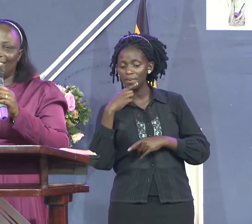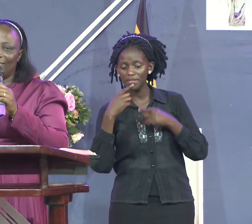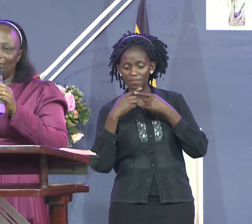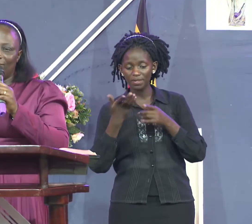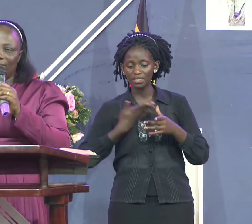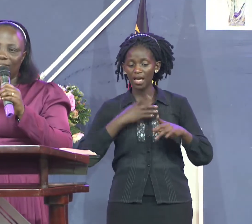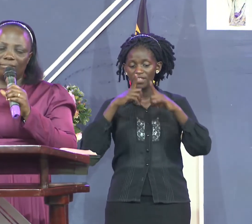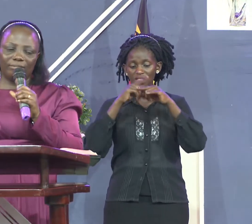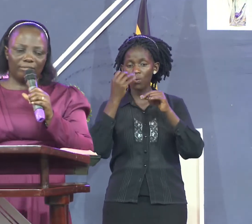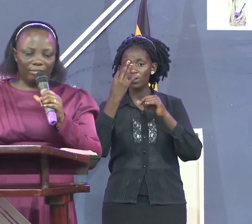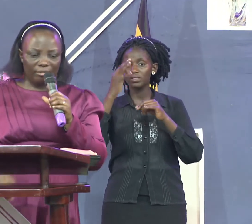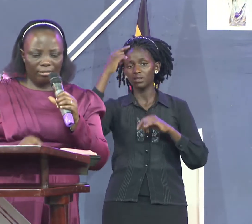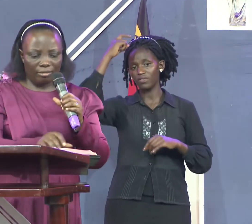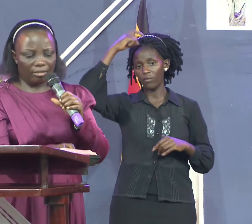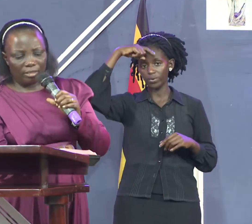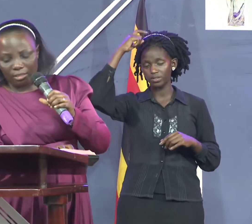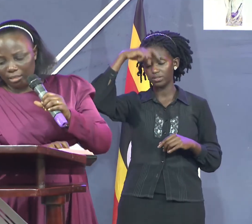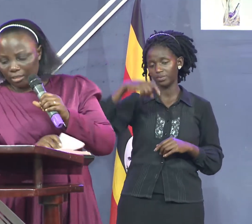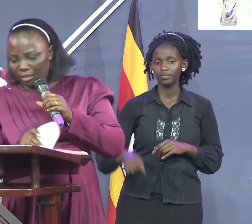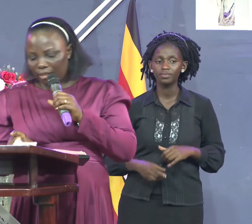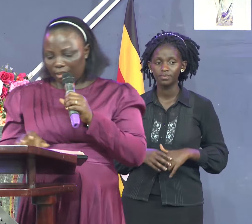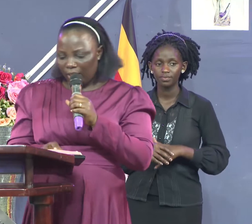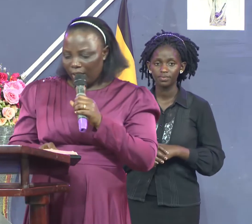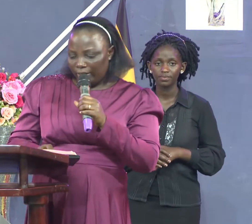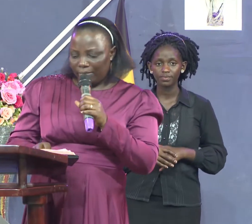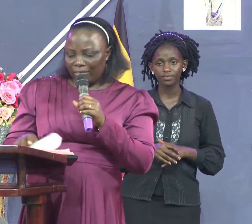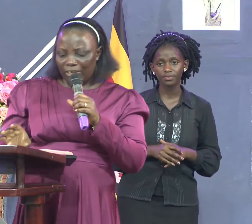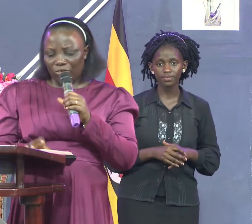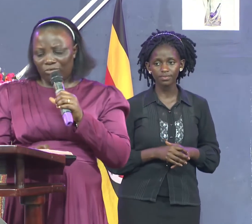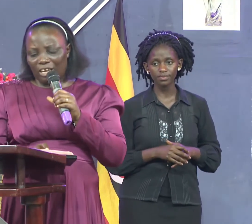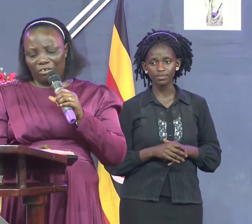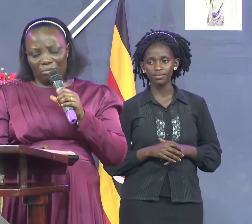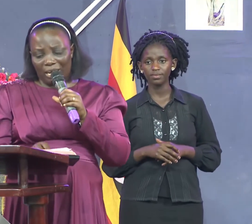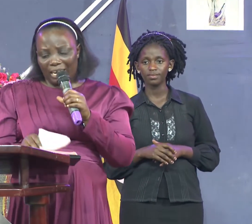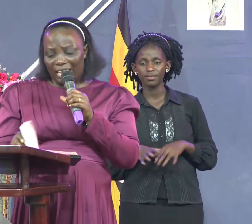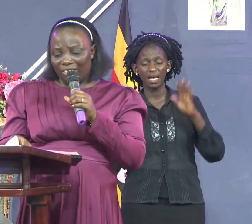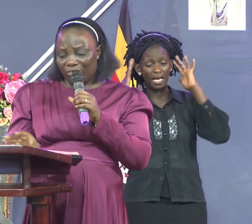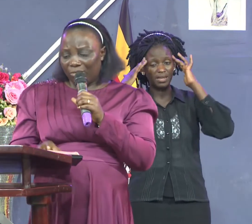magezi. As she opens up her mouth, it is wisdom that comes out. I don't